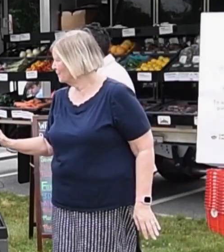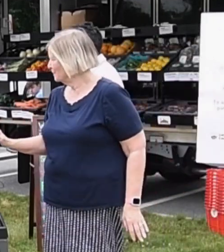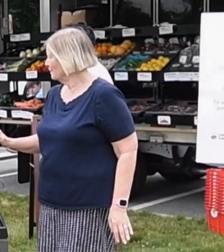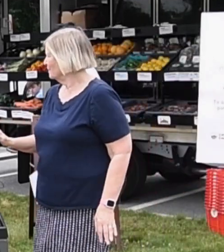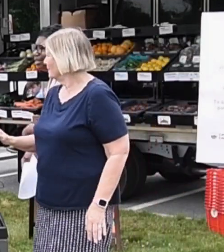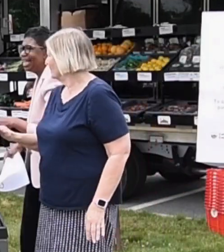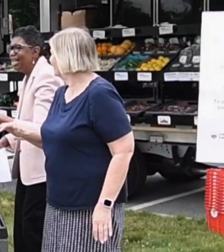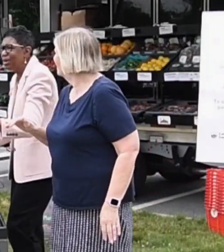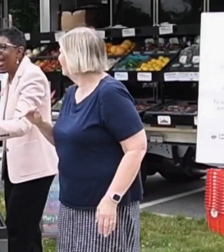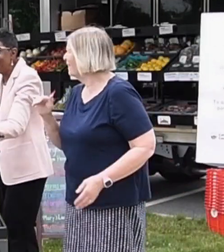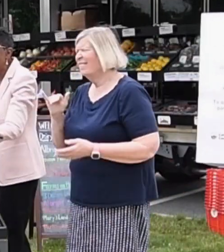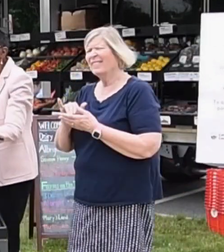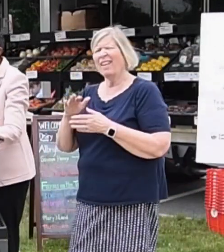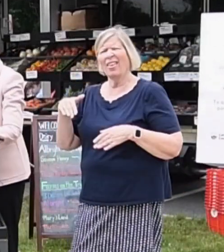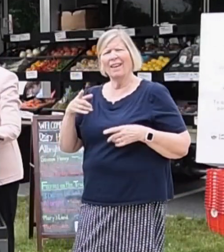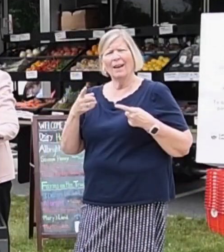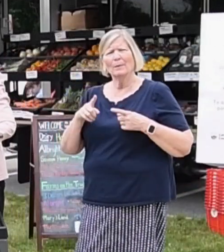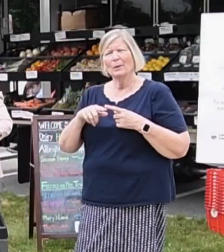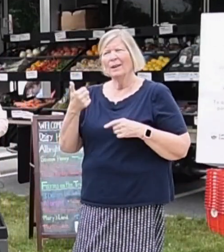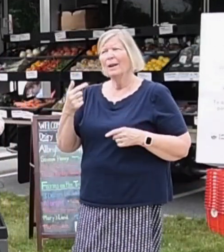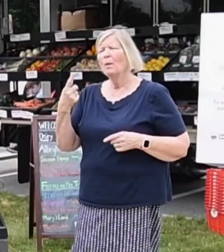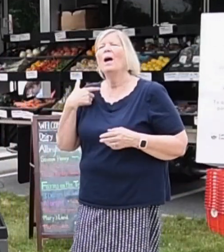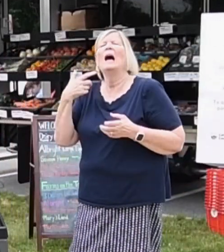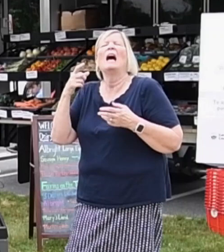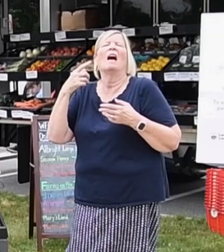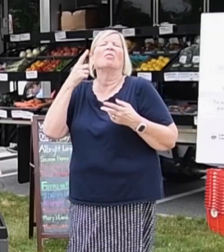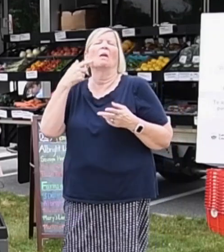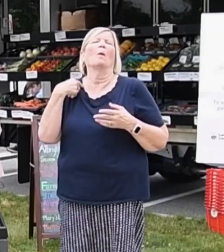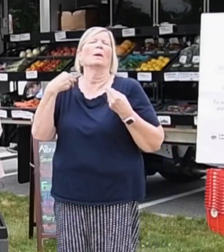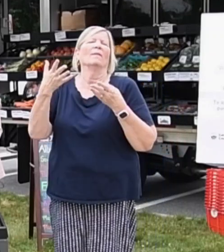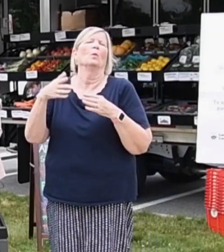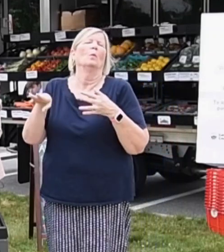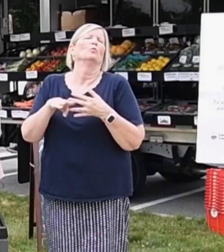So that hasn't happened to anyone. That was seen to give you a break, okay?